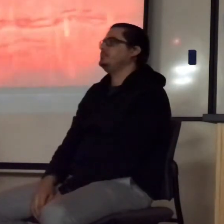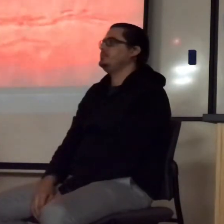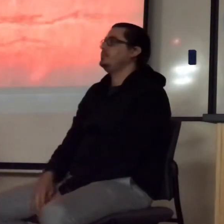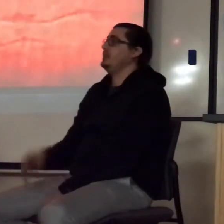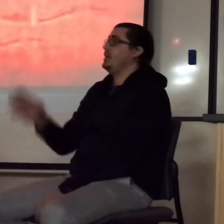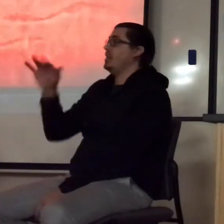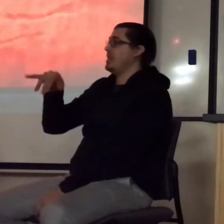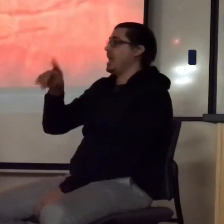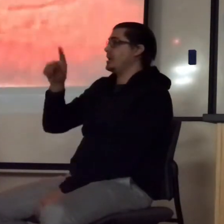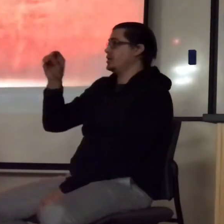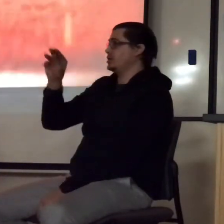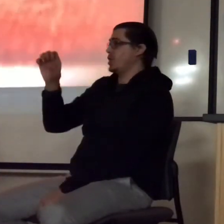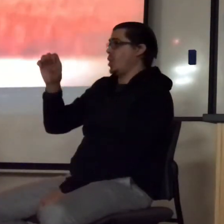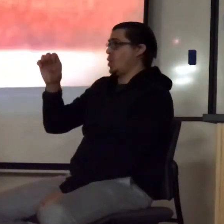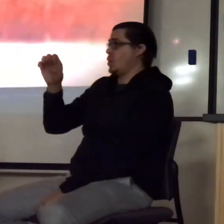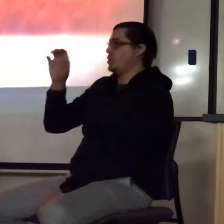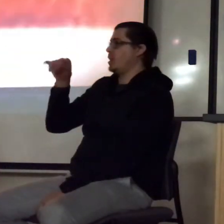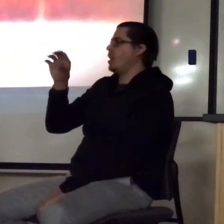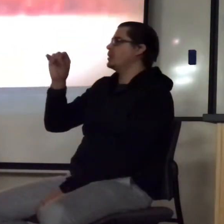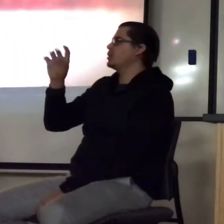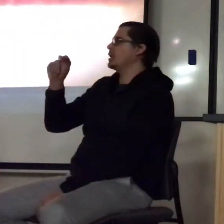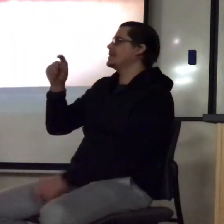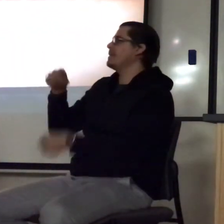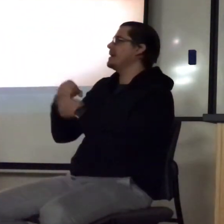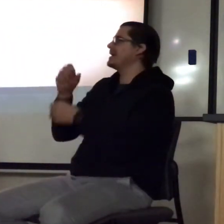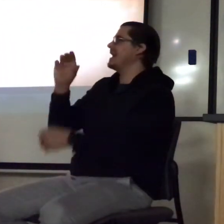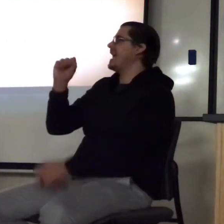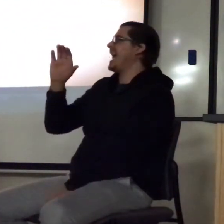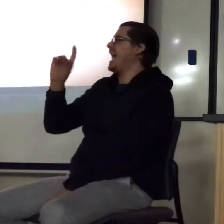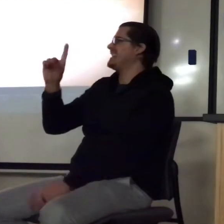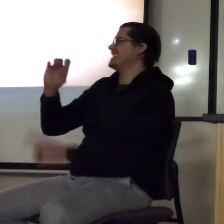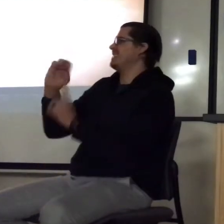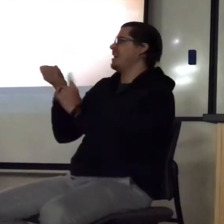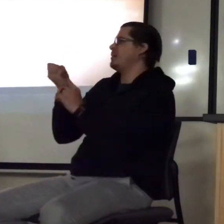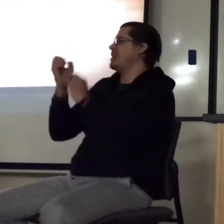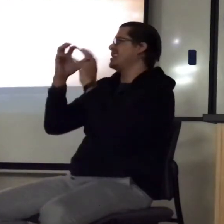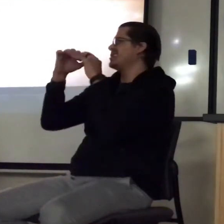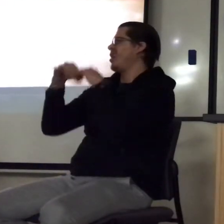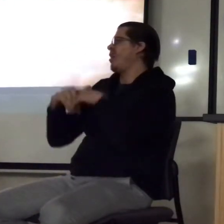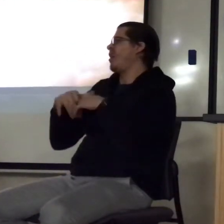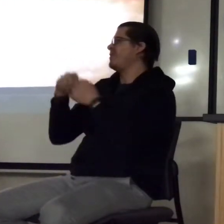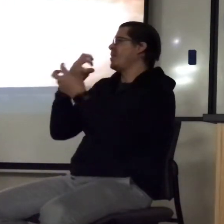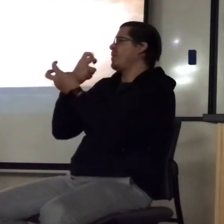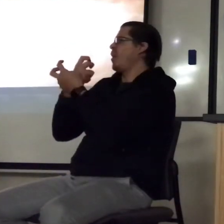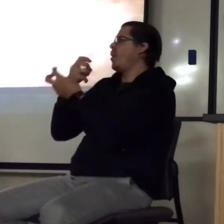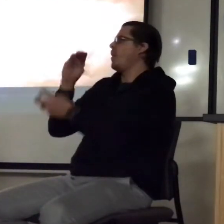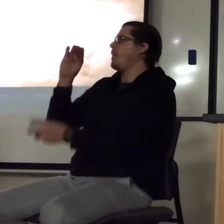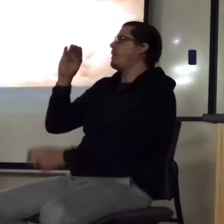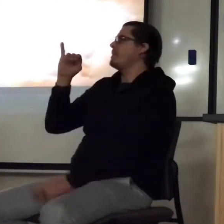Within this zone, the osteoclasts create an acidic environment that dissolves the bone's mineral content.